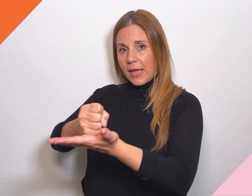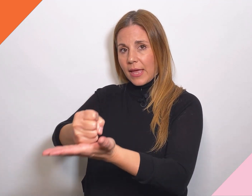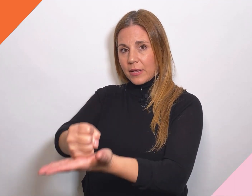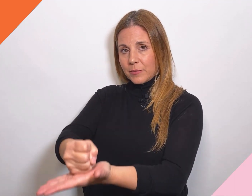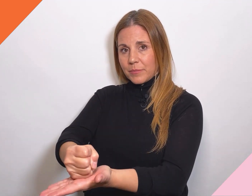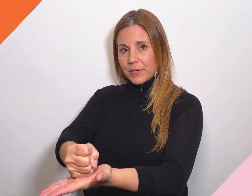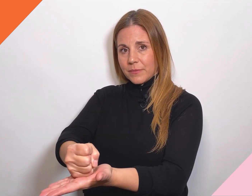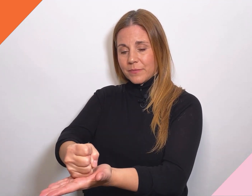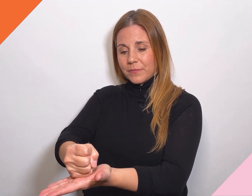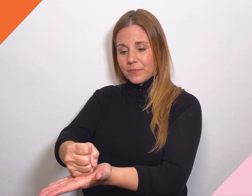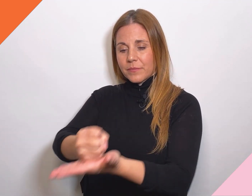help,